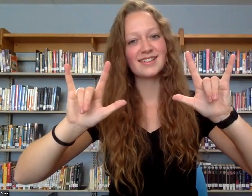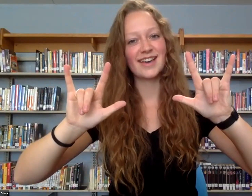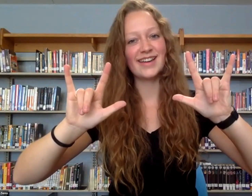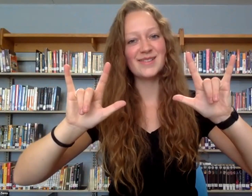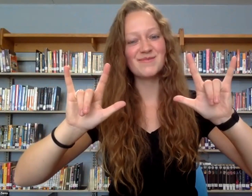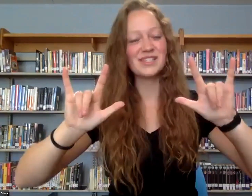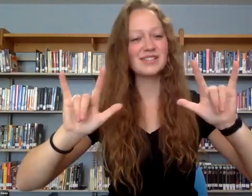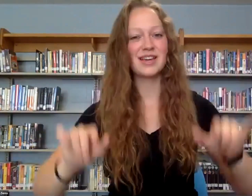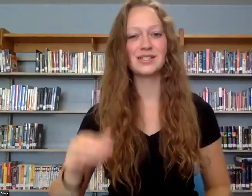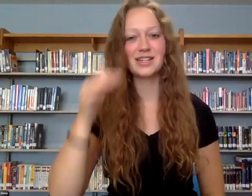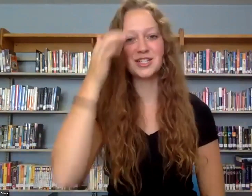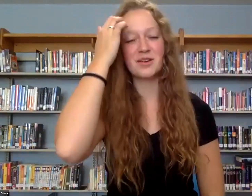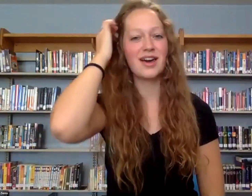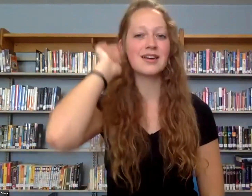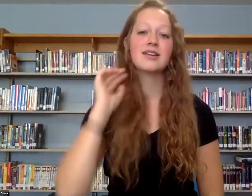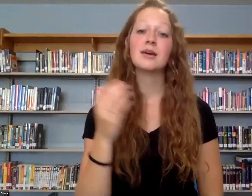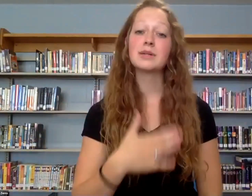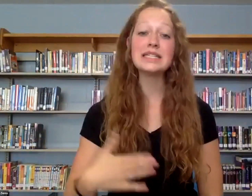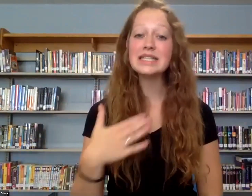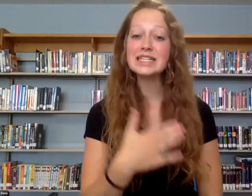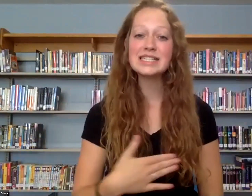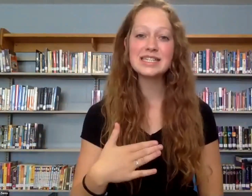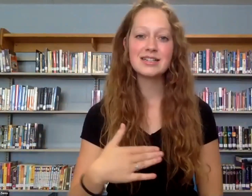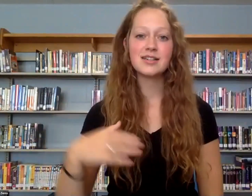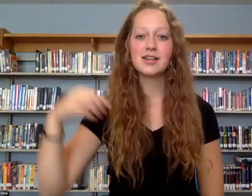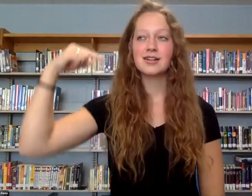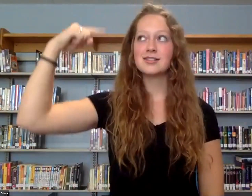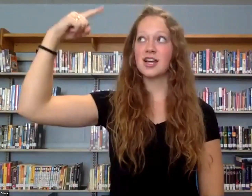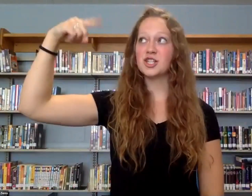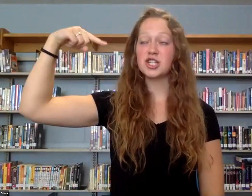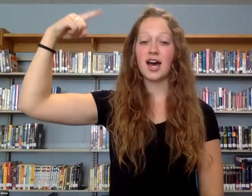Okay, please don't take my sunshine away. Please, sunshine,